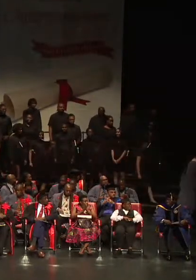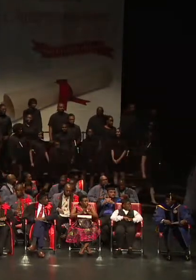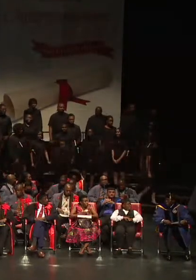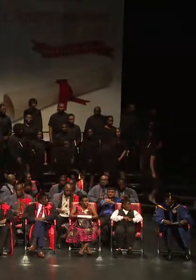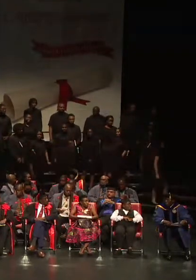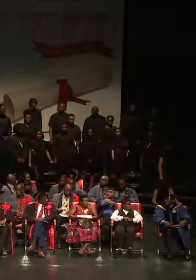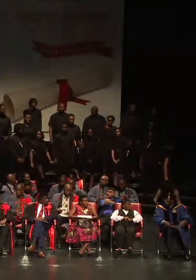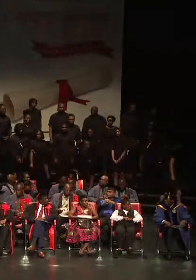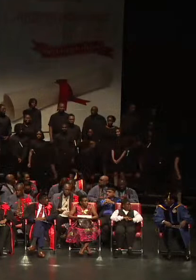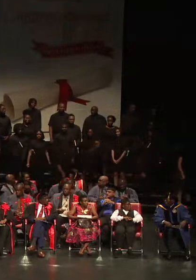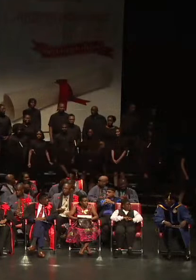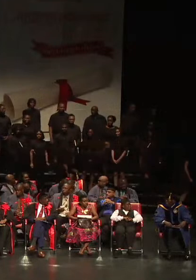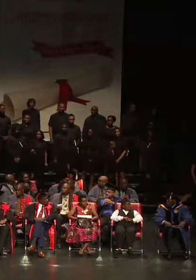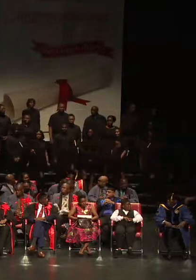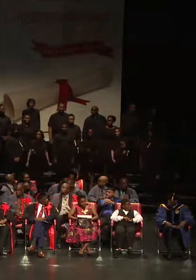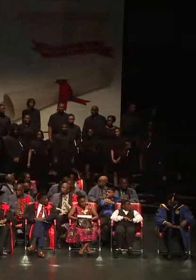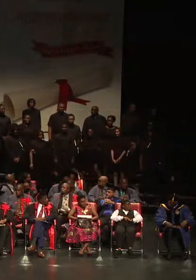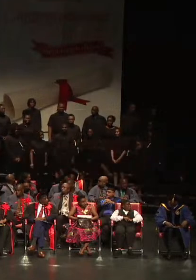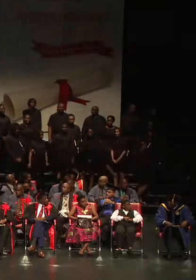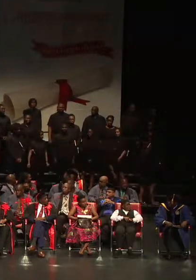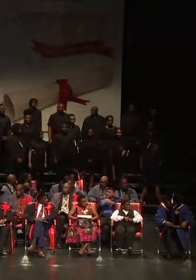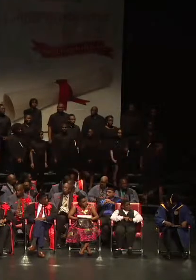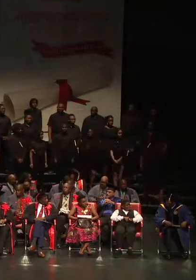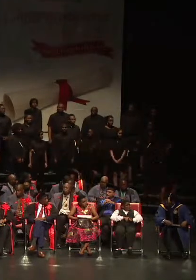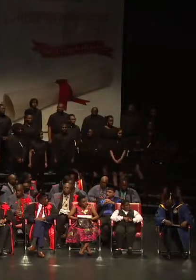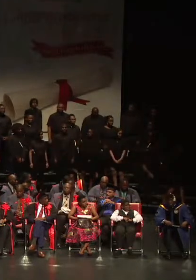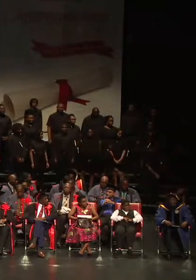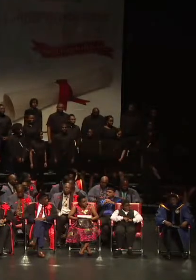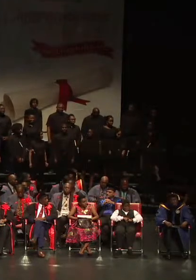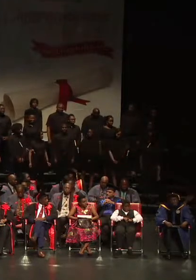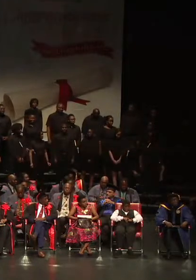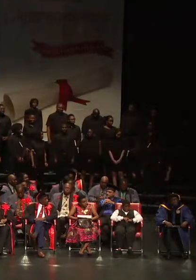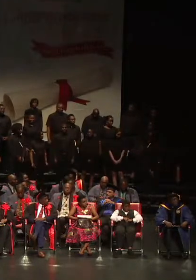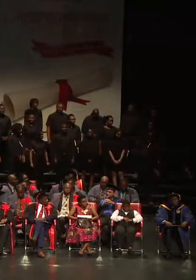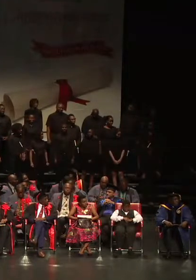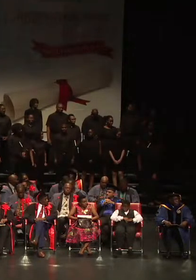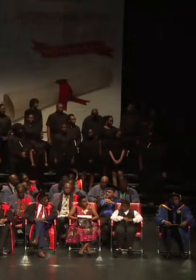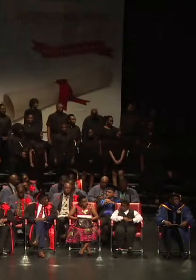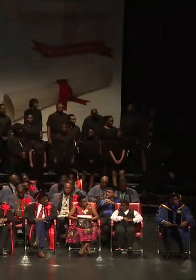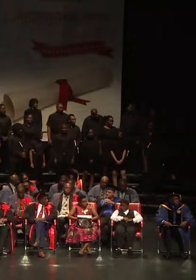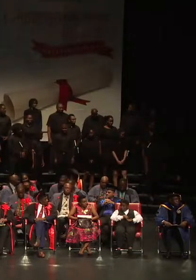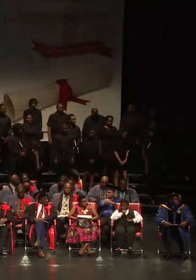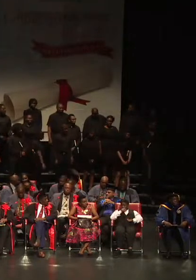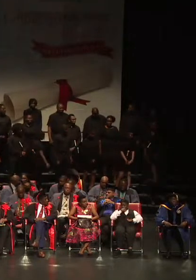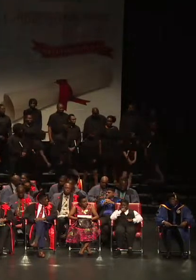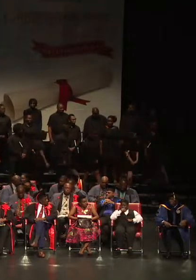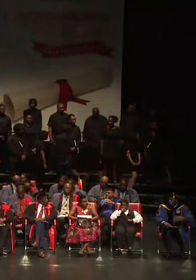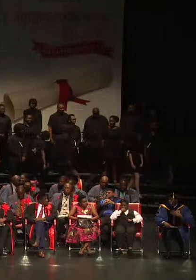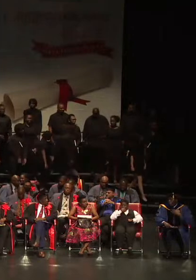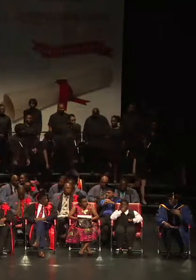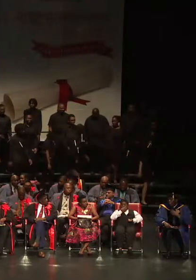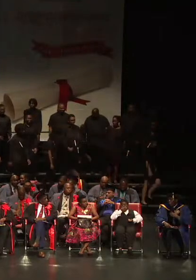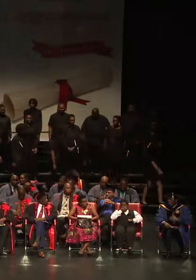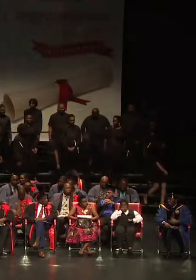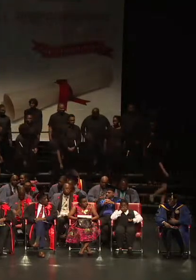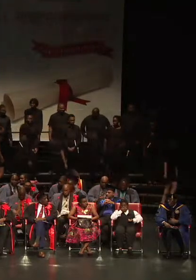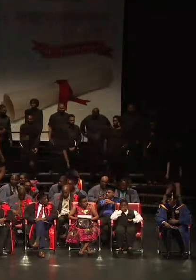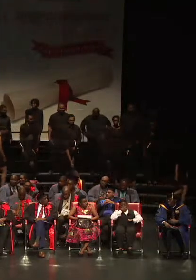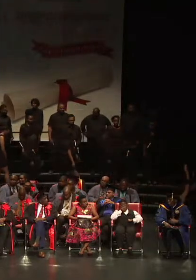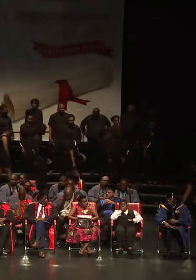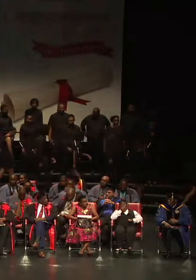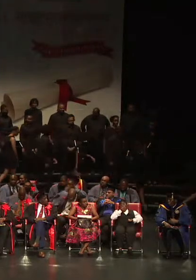This country is so blessed with talent. Thank you, APA Choir, lovely music. Thank you, Dr. Roger